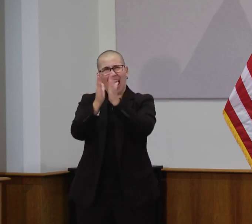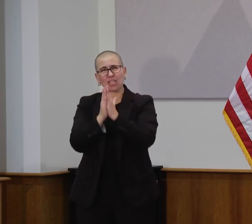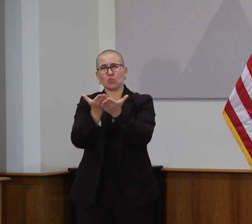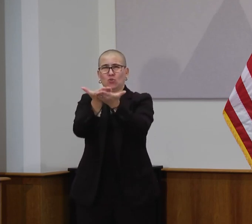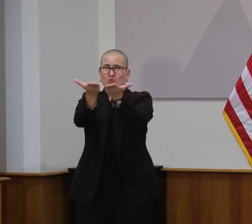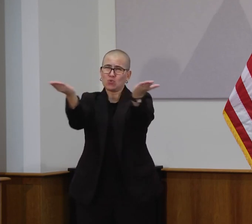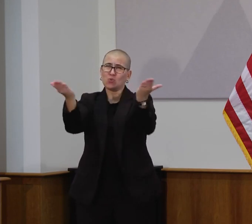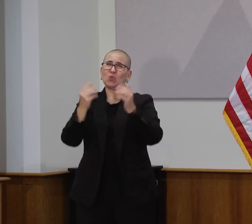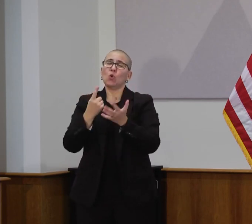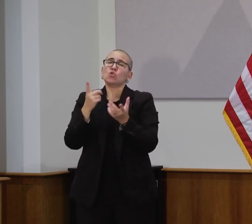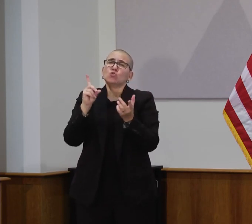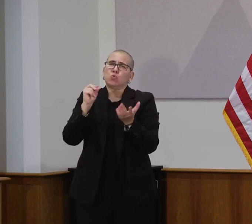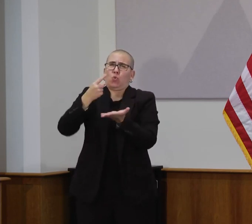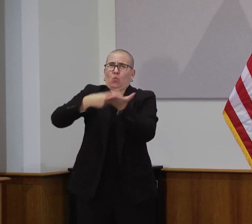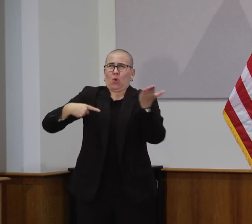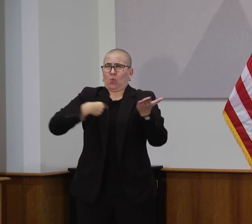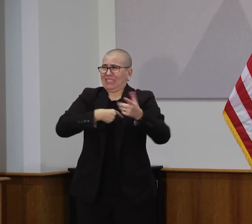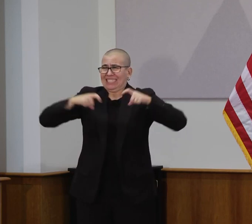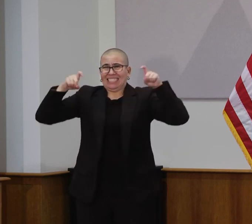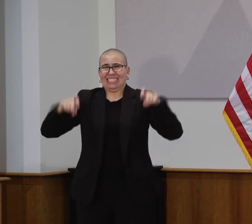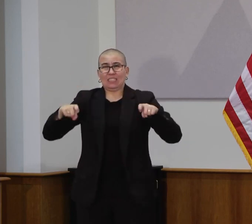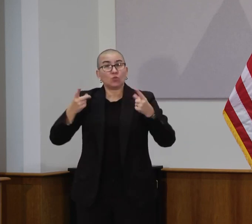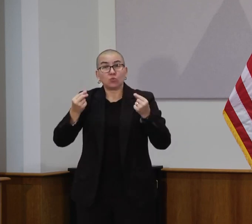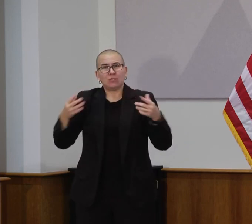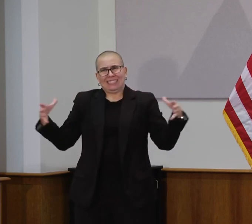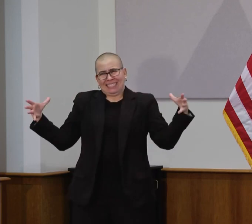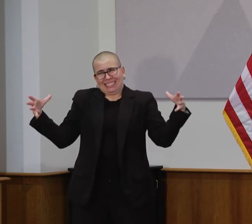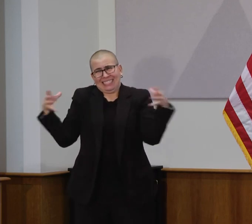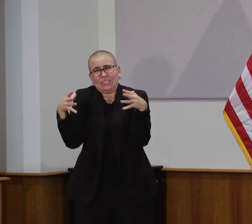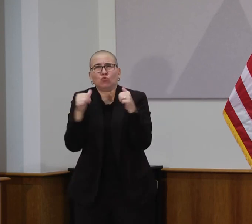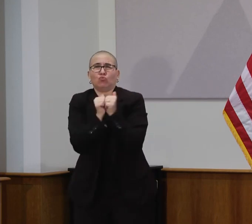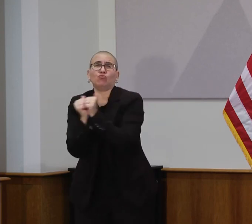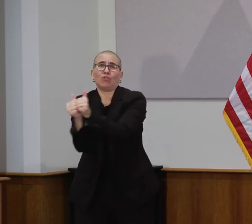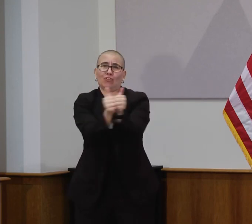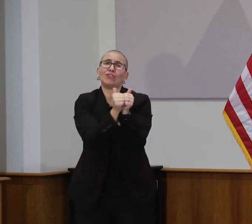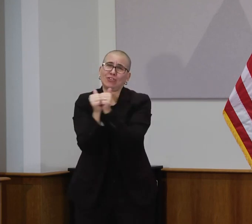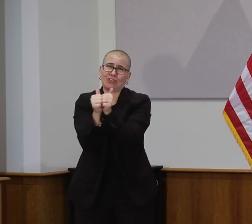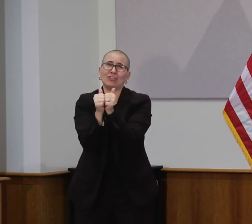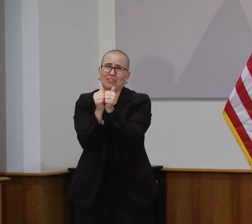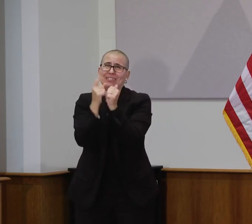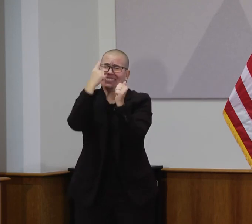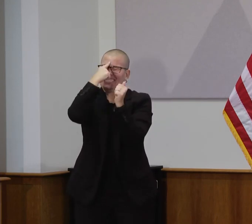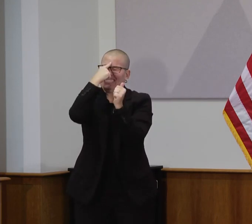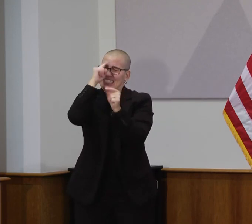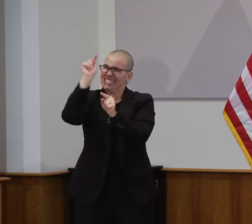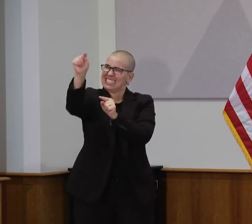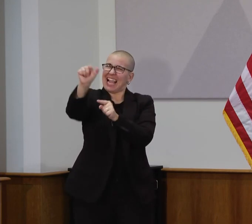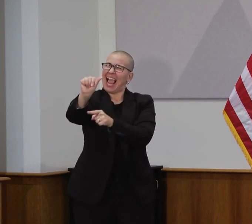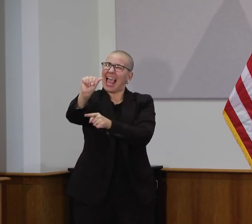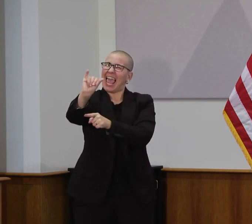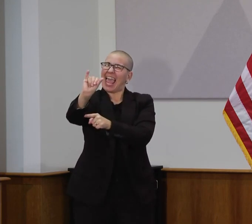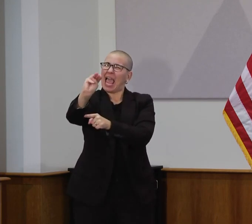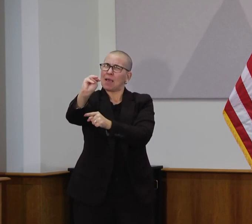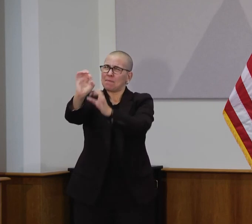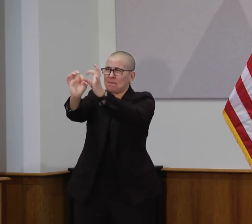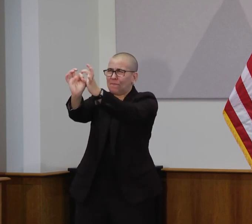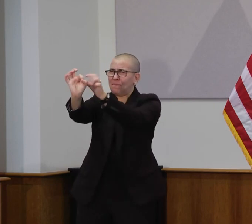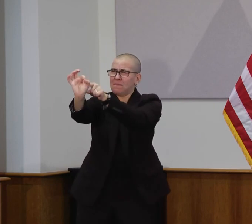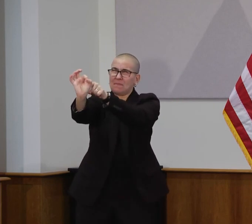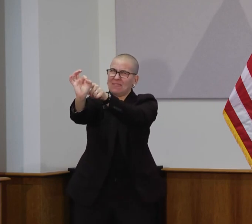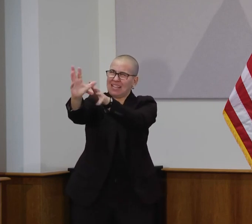pull together. I'd ask you to think about that light at the end of the tunnel. It was hard in March, and I understand